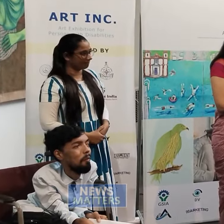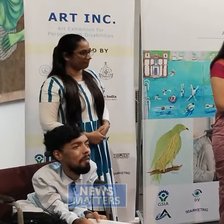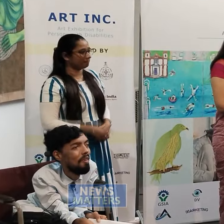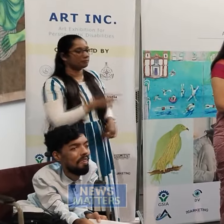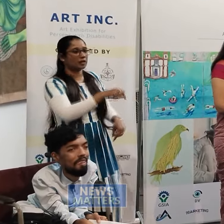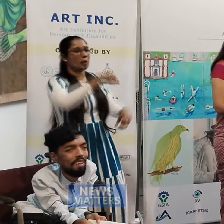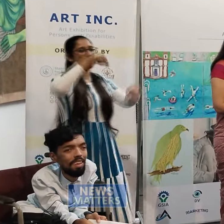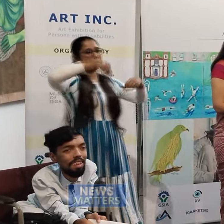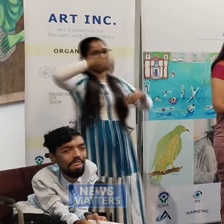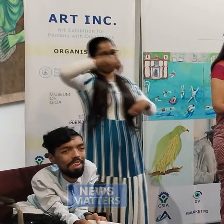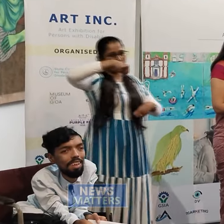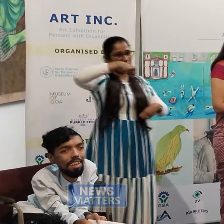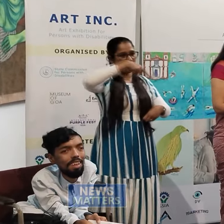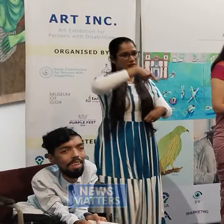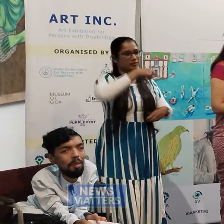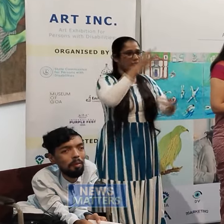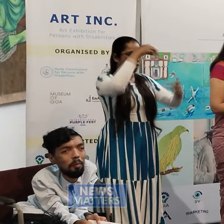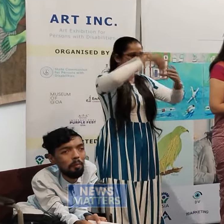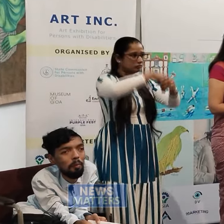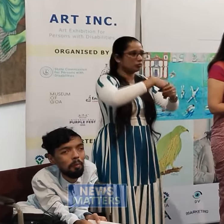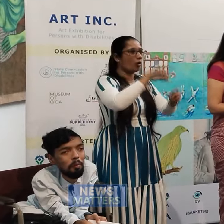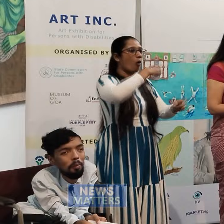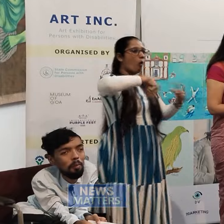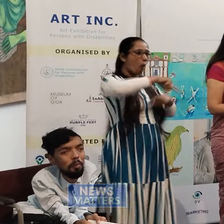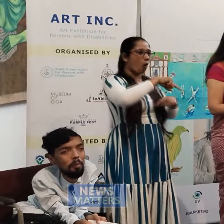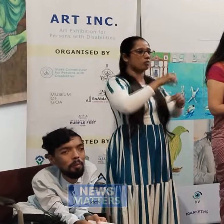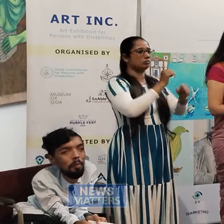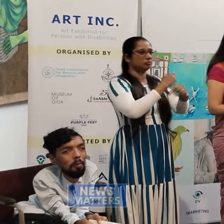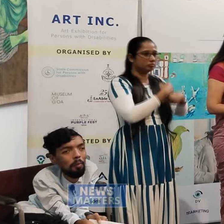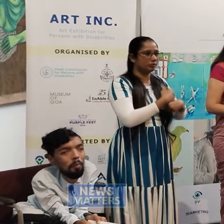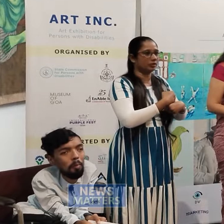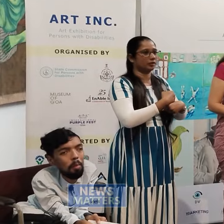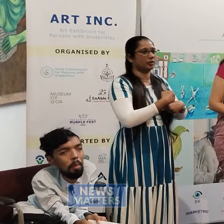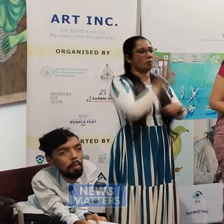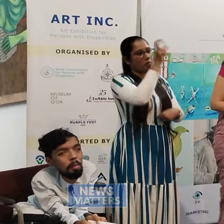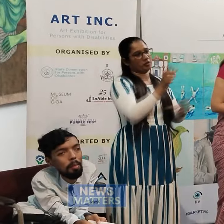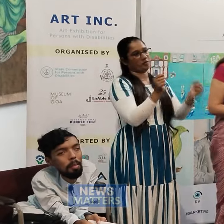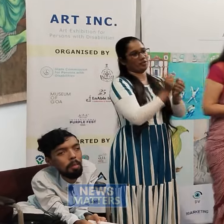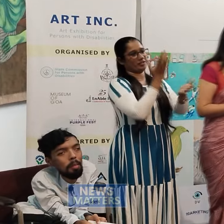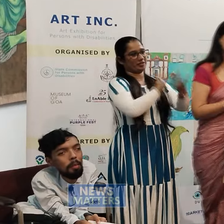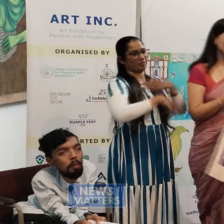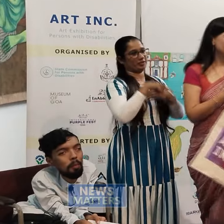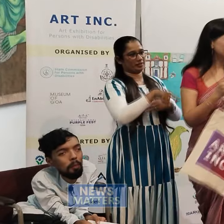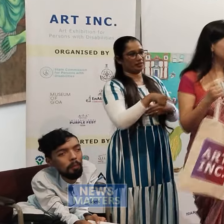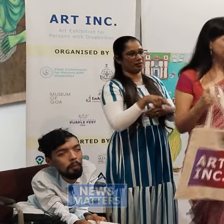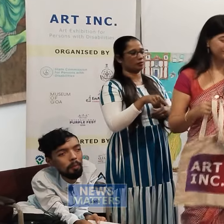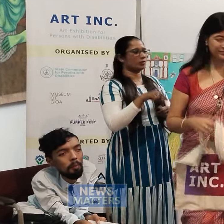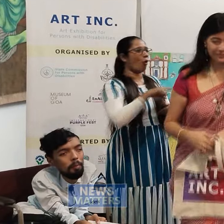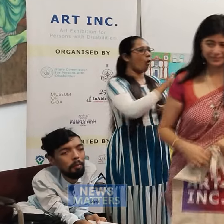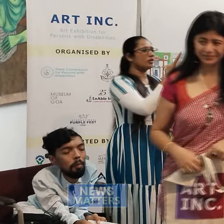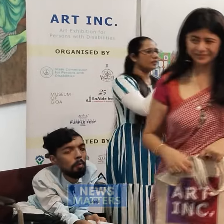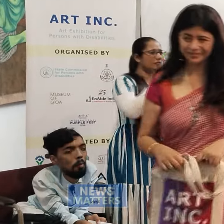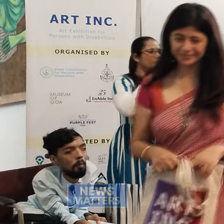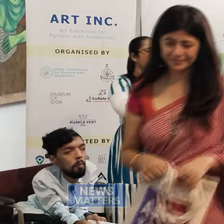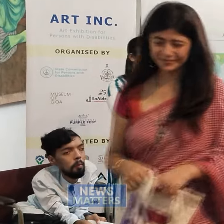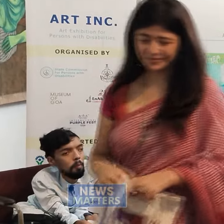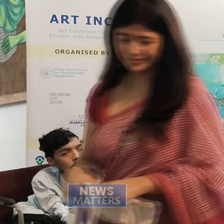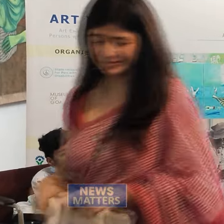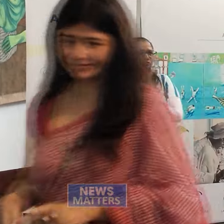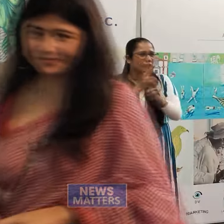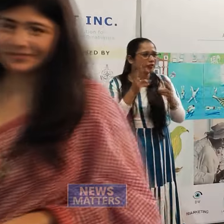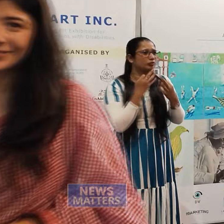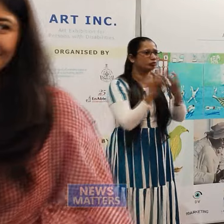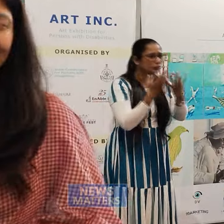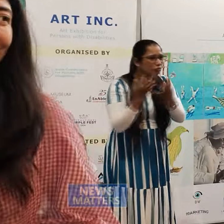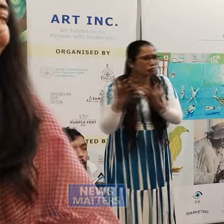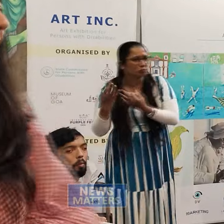This bag and the goodies inside it has been created by the person with disabilities across the schools that we went. So